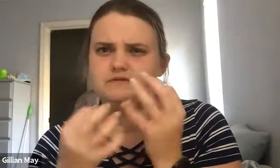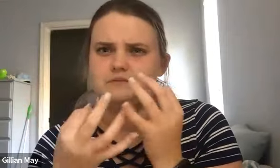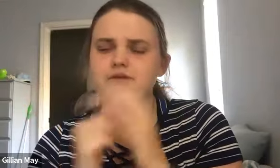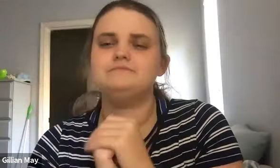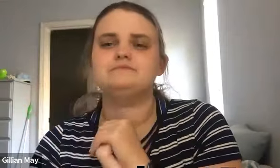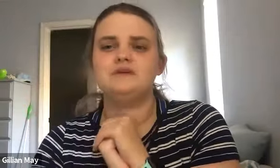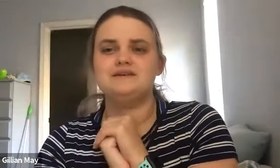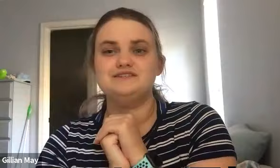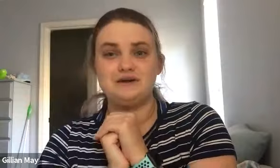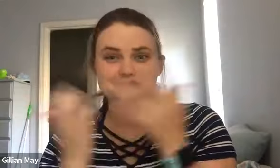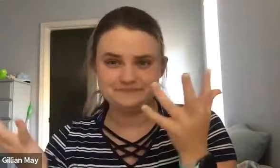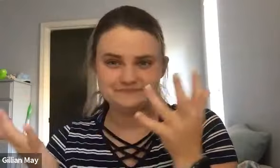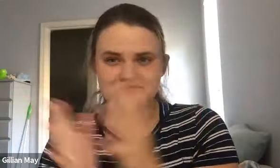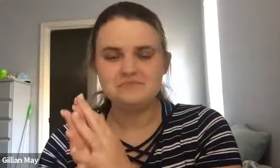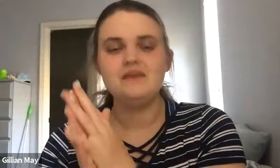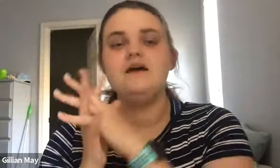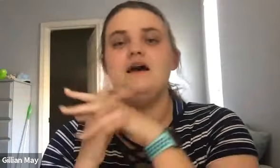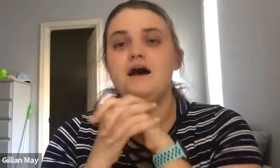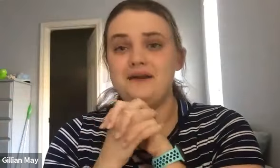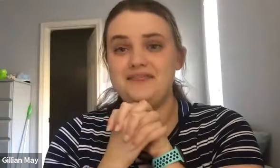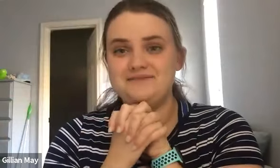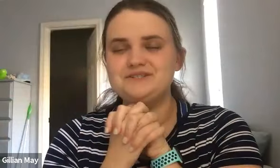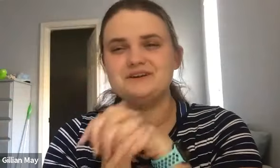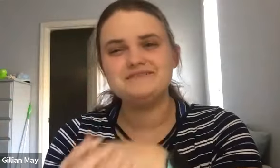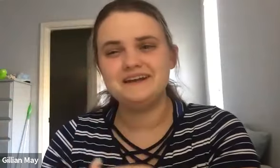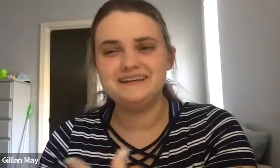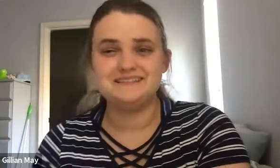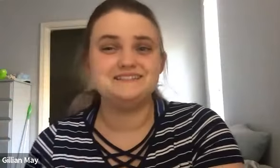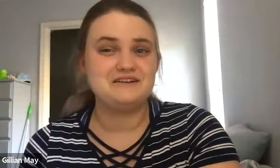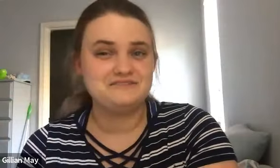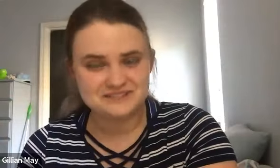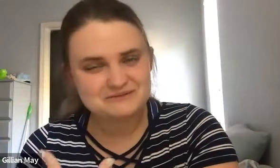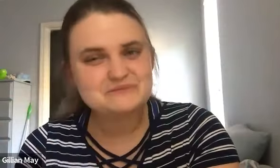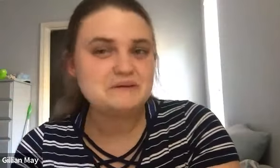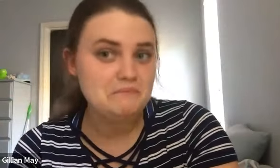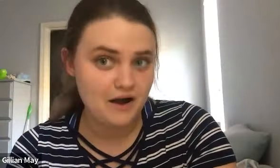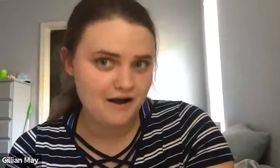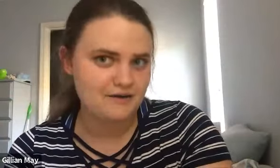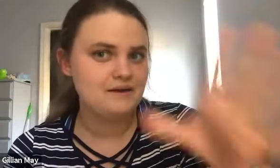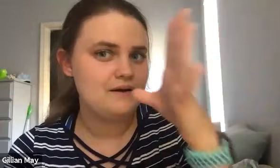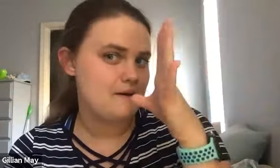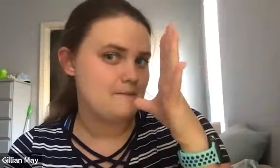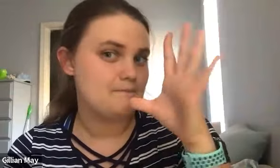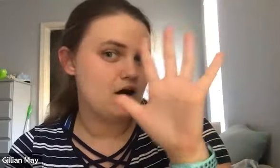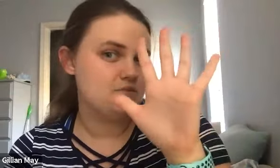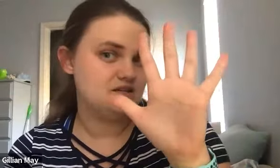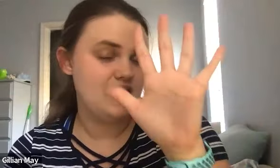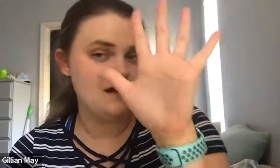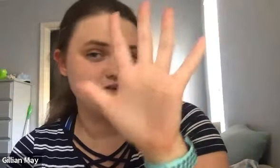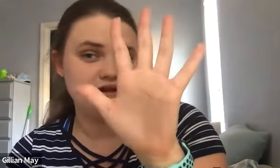family. So, all right, and then we'll start off kind of easy. So our first one will be mom. Mom is going to have your hand making